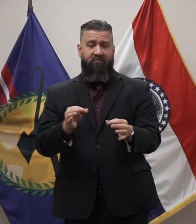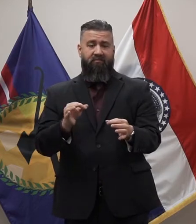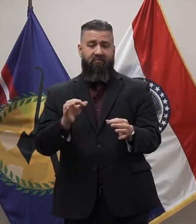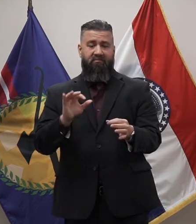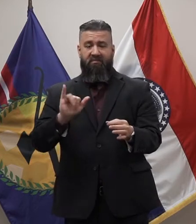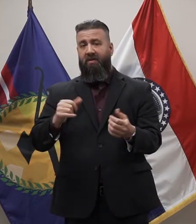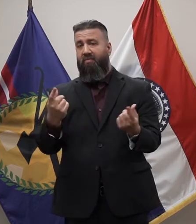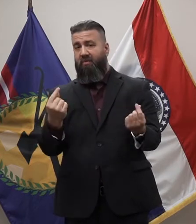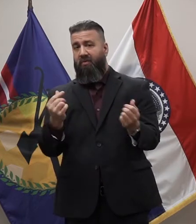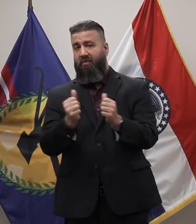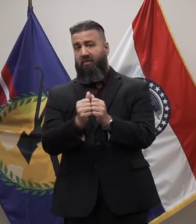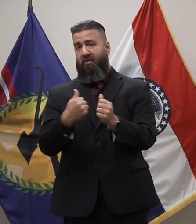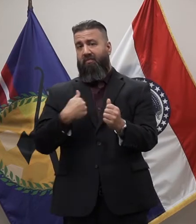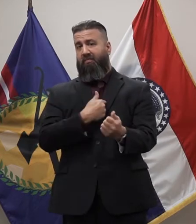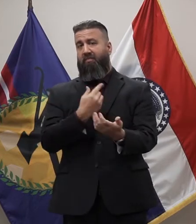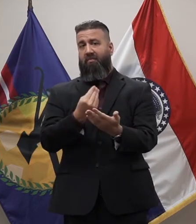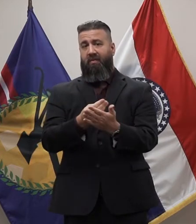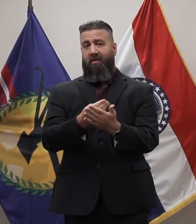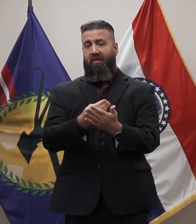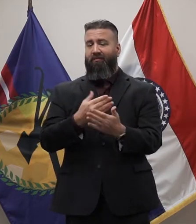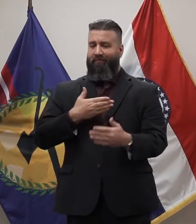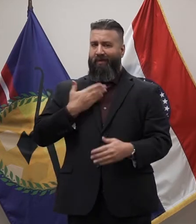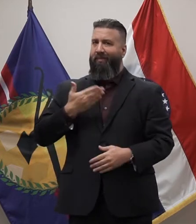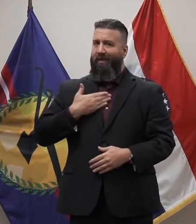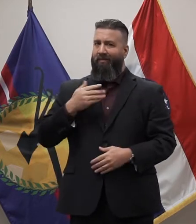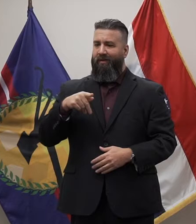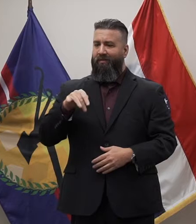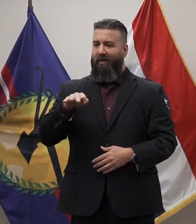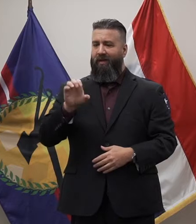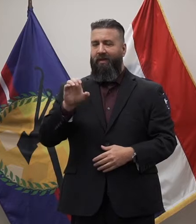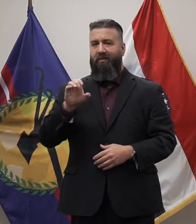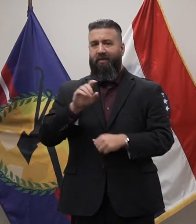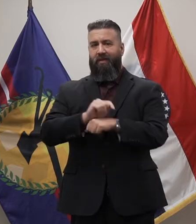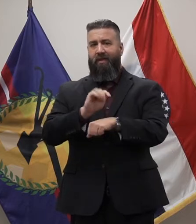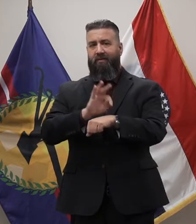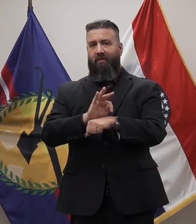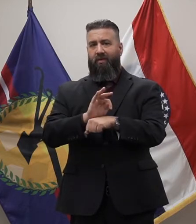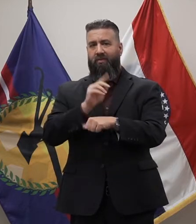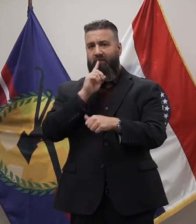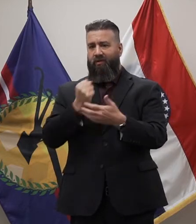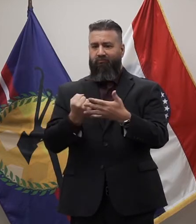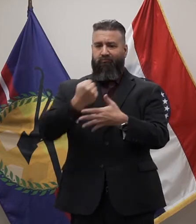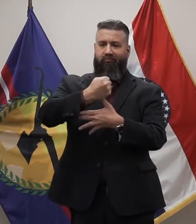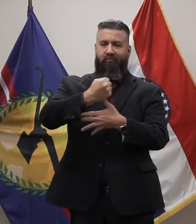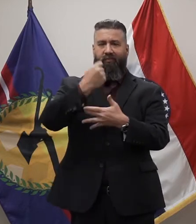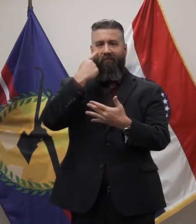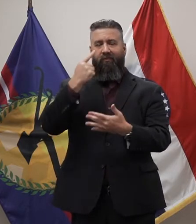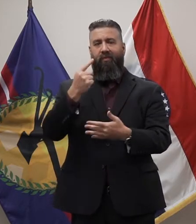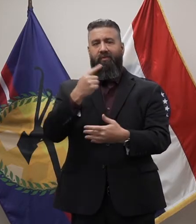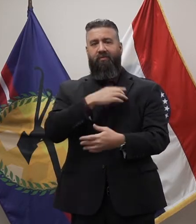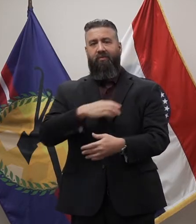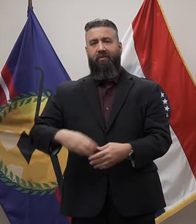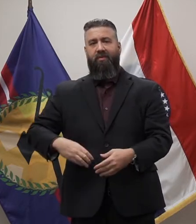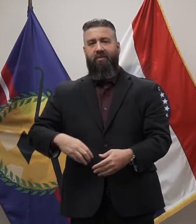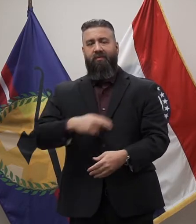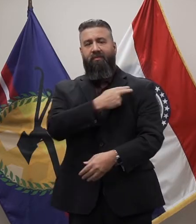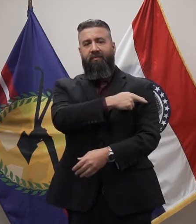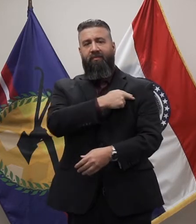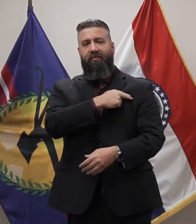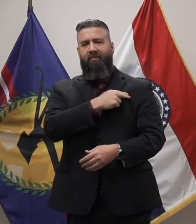our resources, and I'm glad to see the Pandemic Task Force is prioritizing Christian Hospital. Is that a Navy team, or what do we know about the